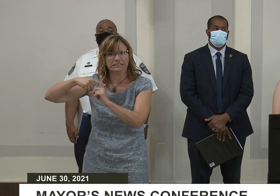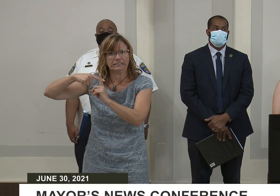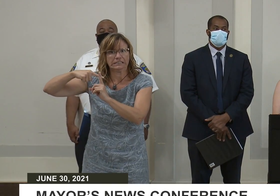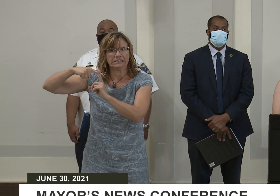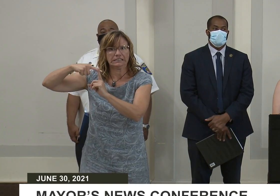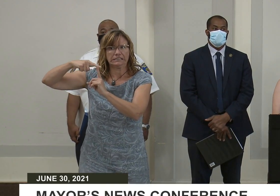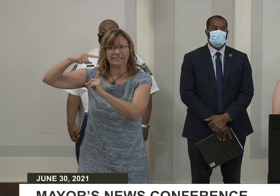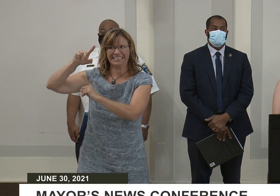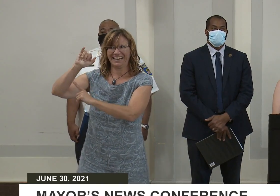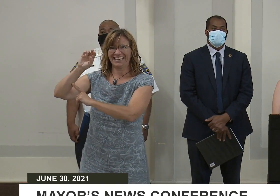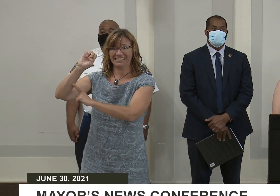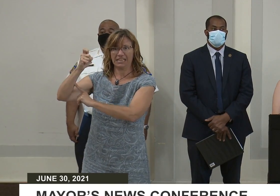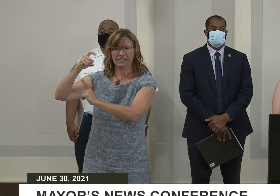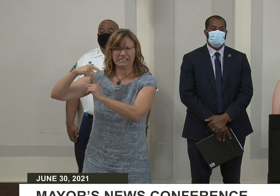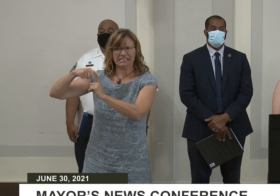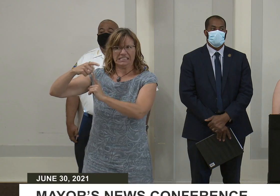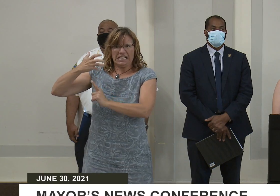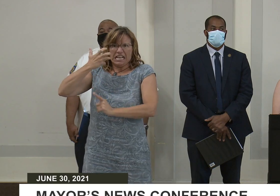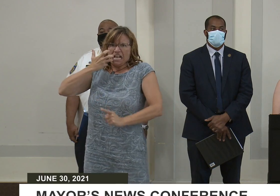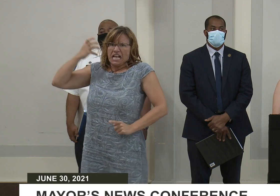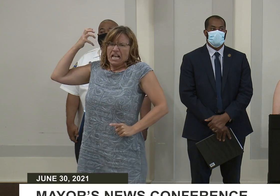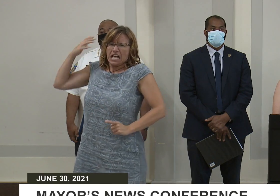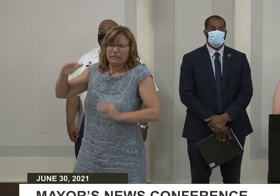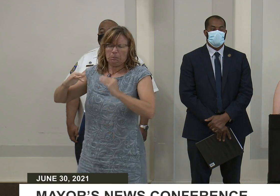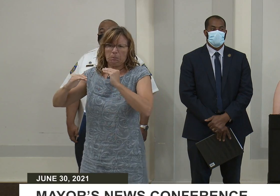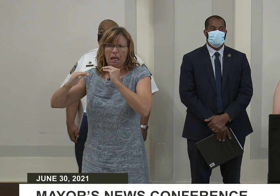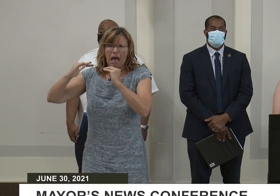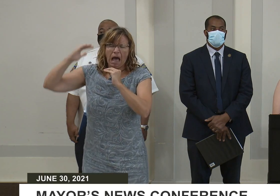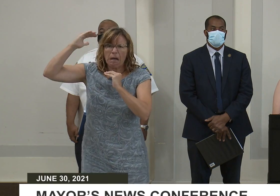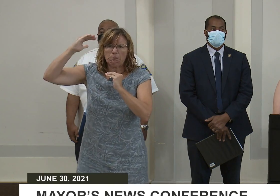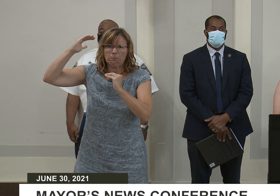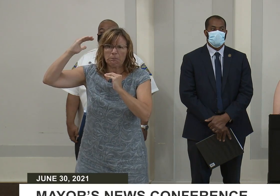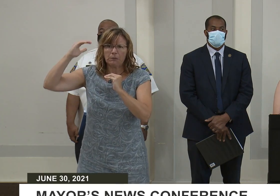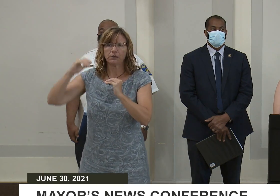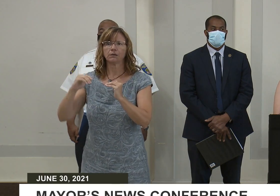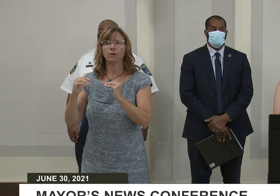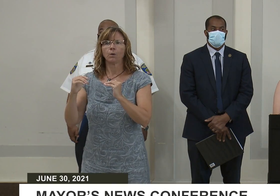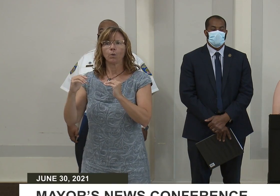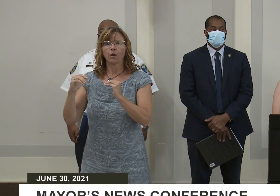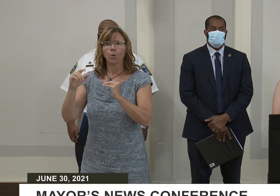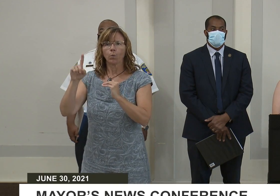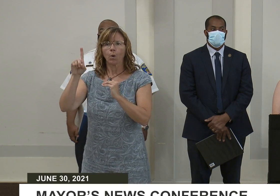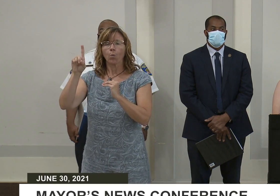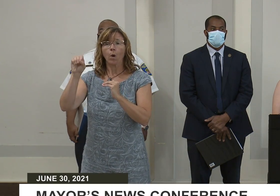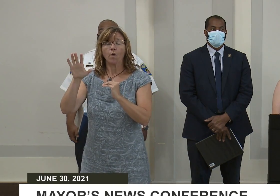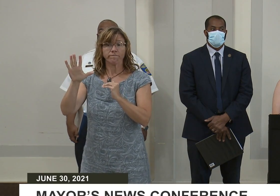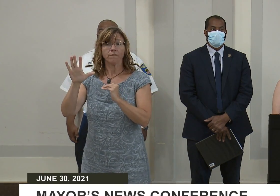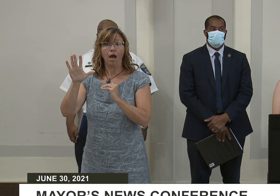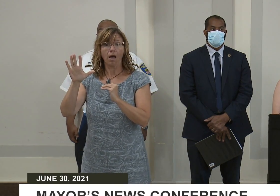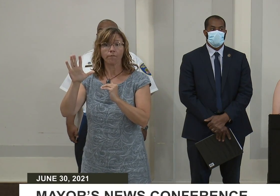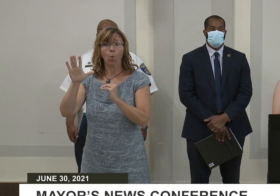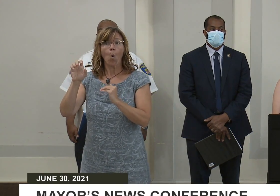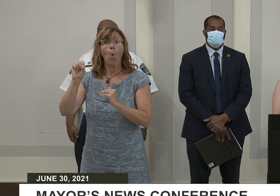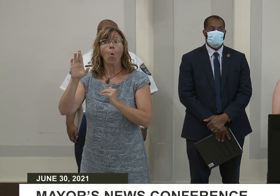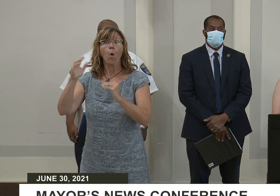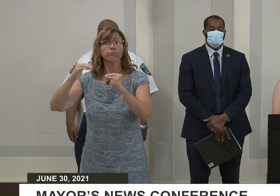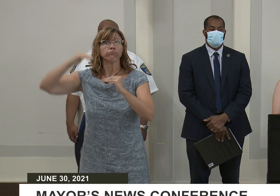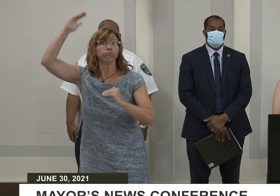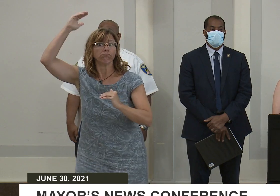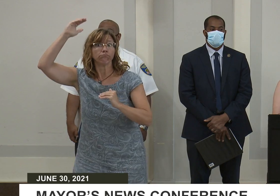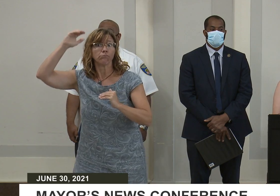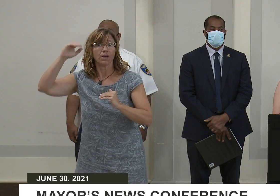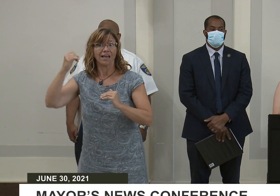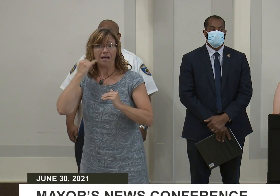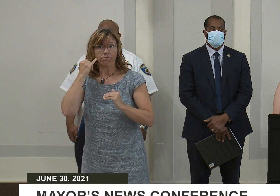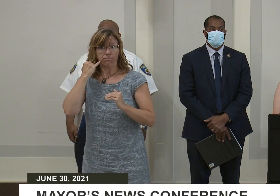feels outside, reaches 105 degrees or higher. City cooling centers are open today until 7 p.m., and